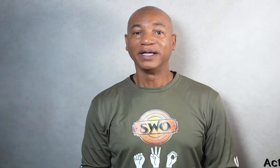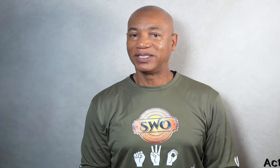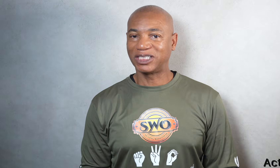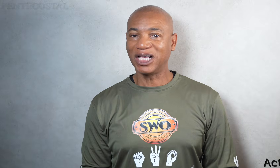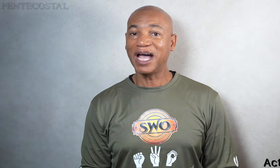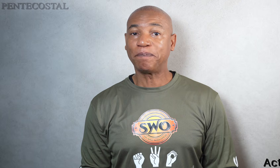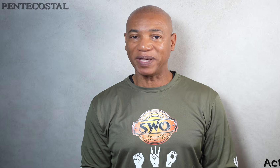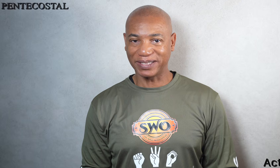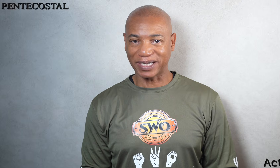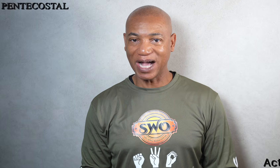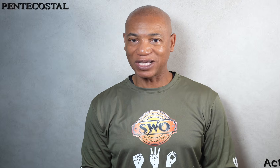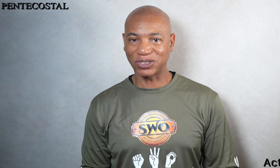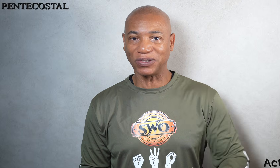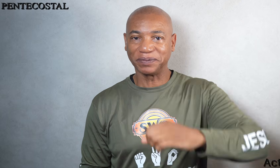The sign Pentecostal.